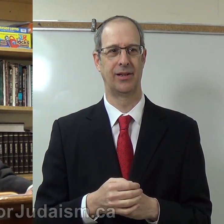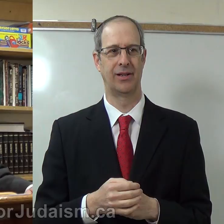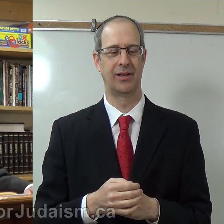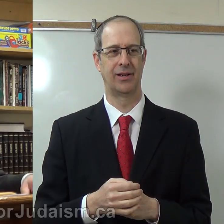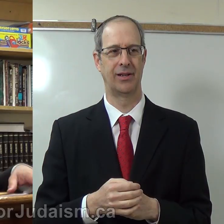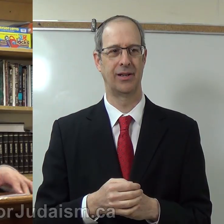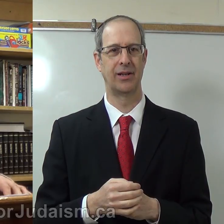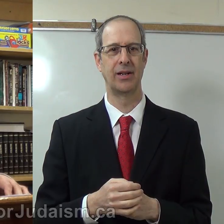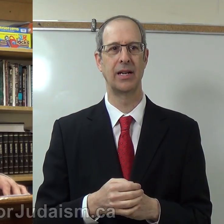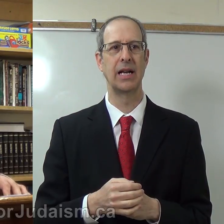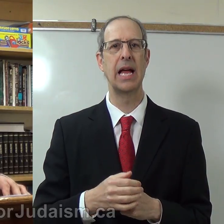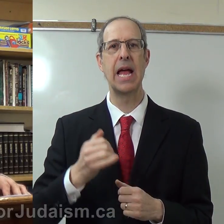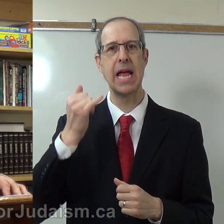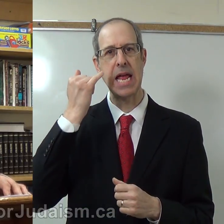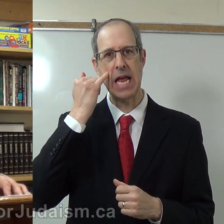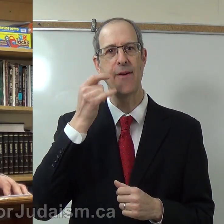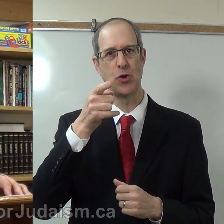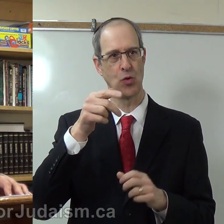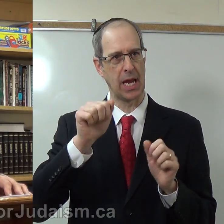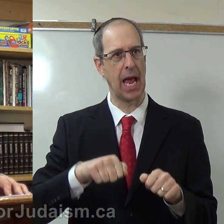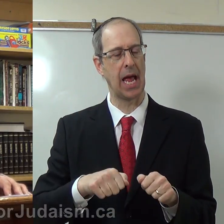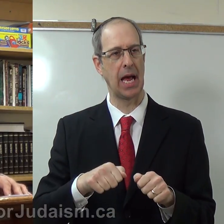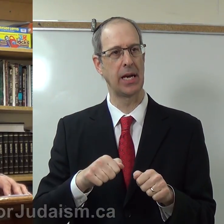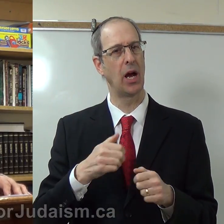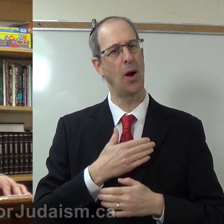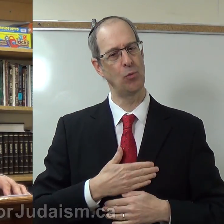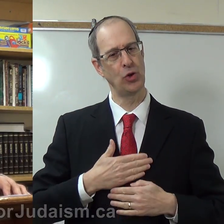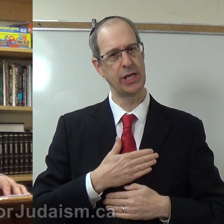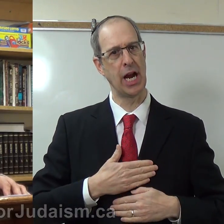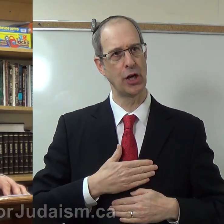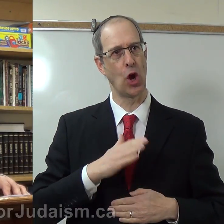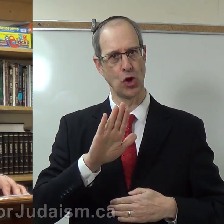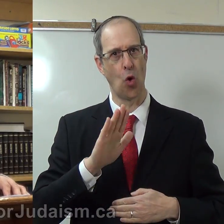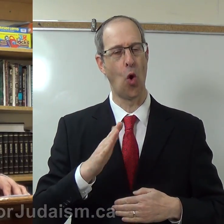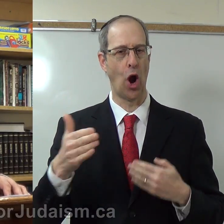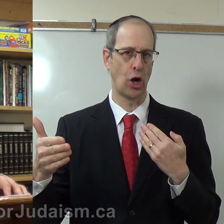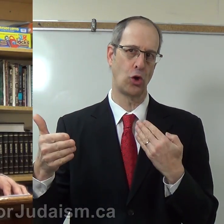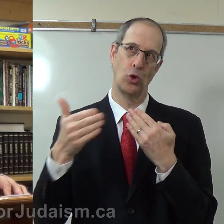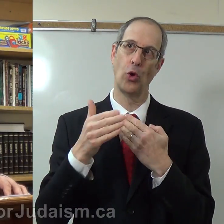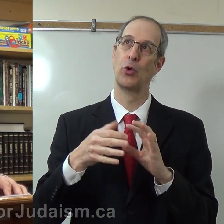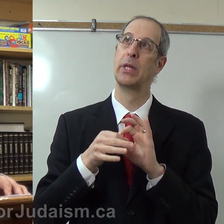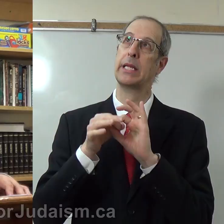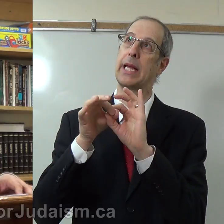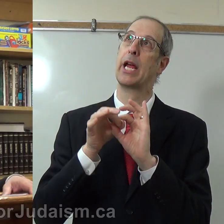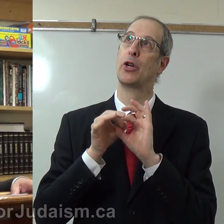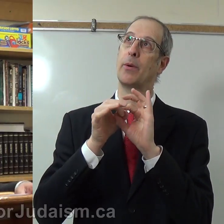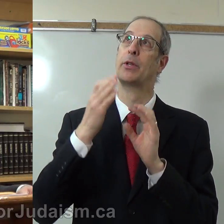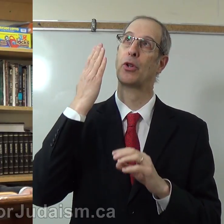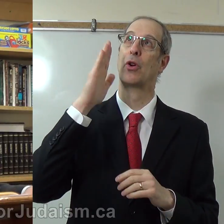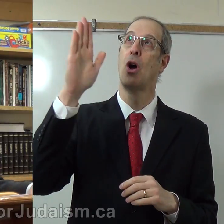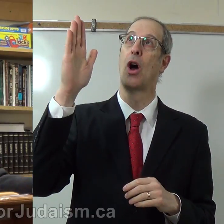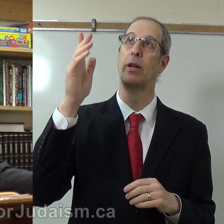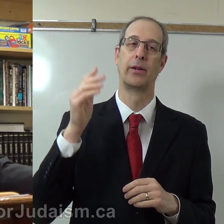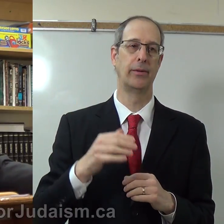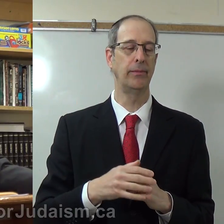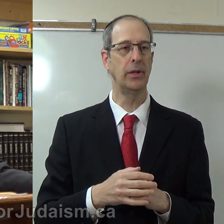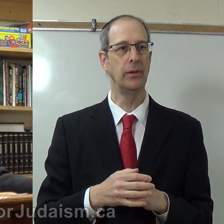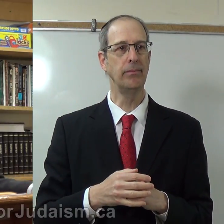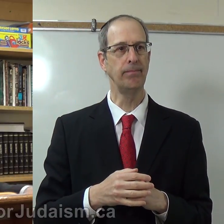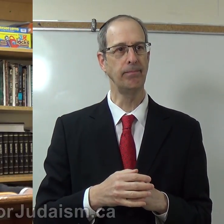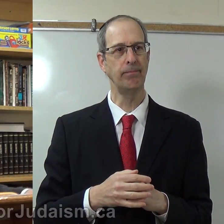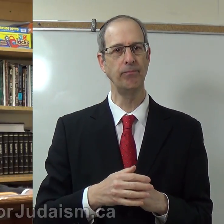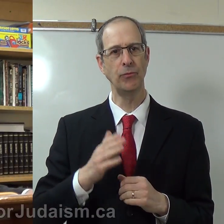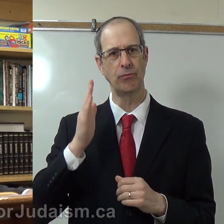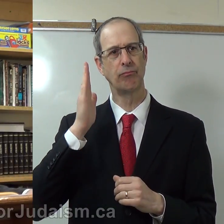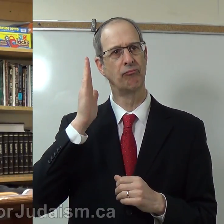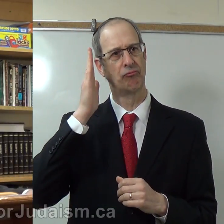If you can appreciate your closeness to Hashem, your closeness to God, you will